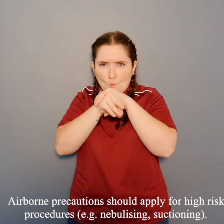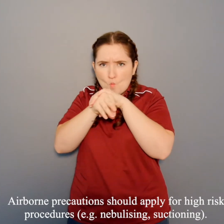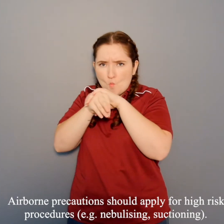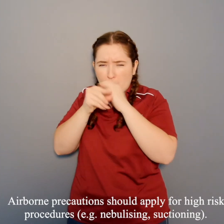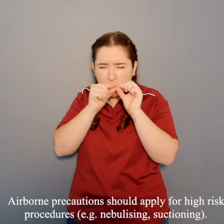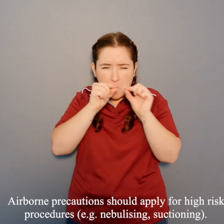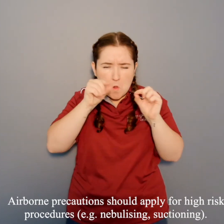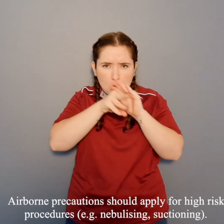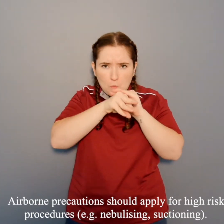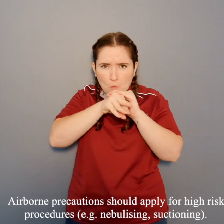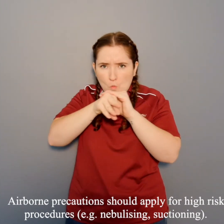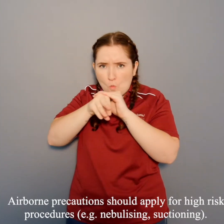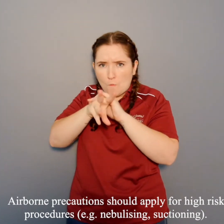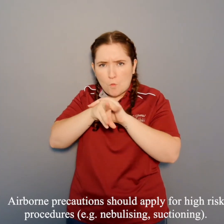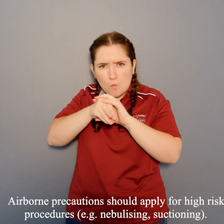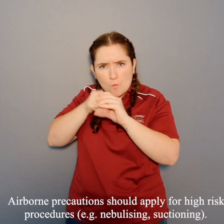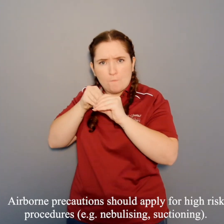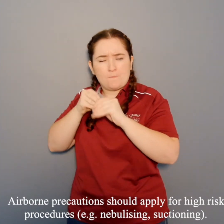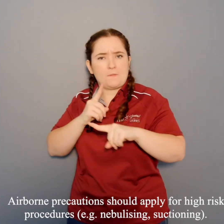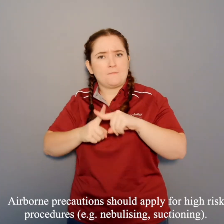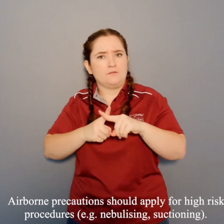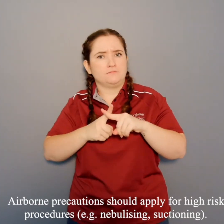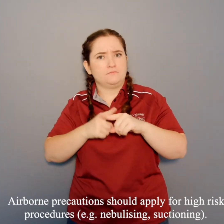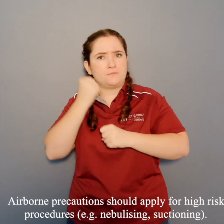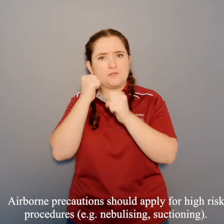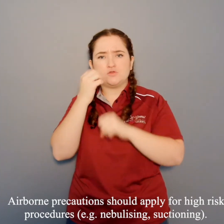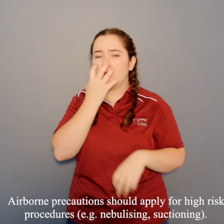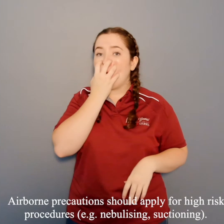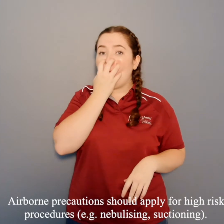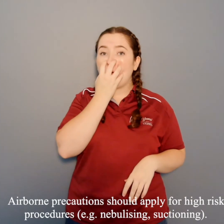nebulizing and the process of suctioning.